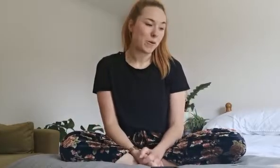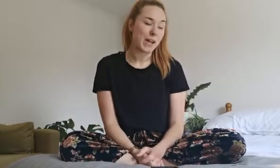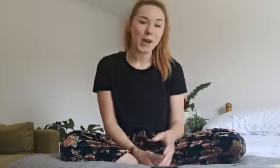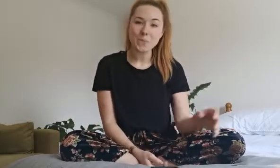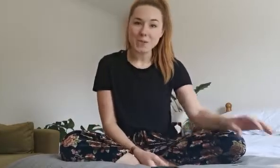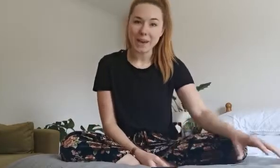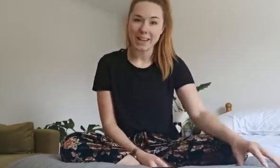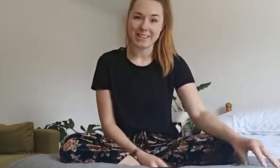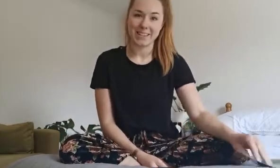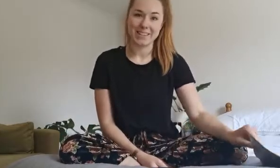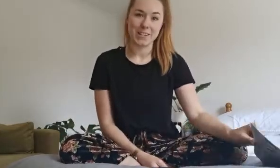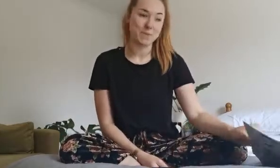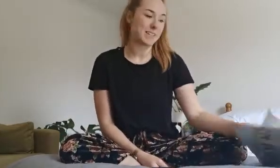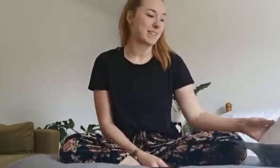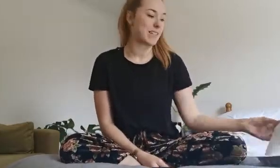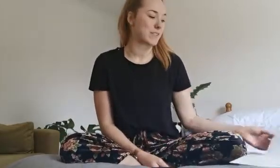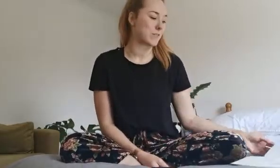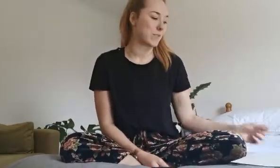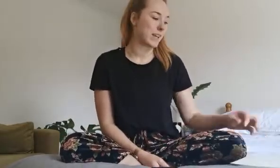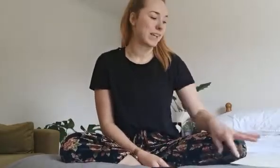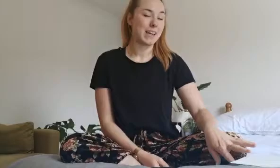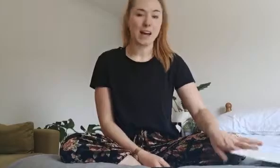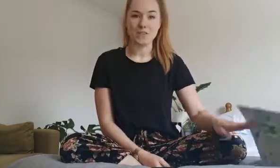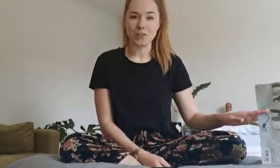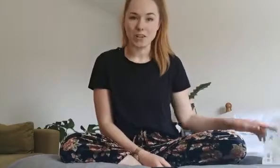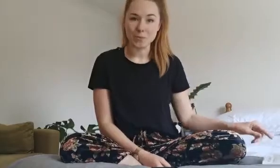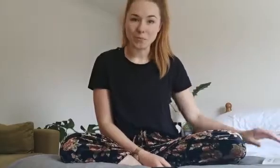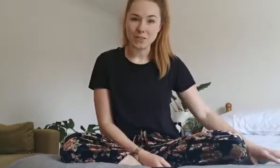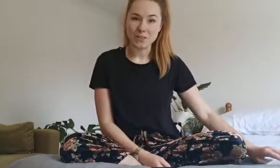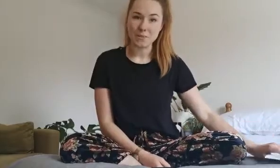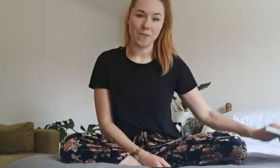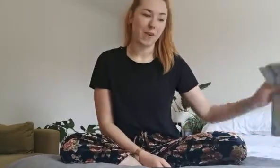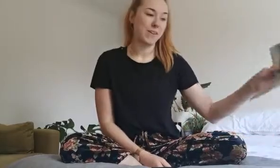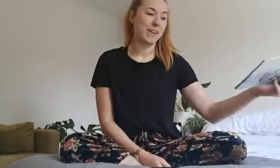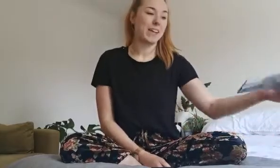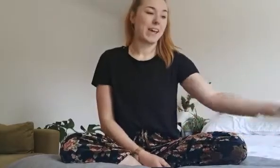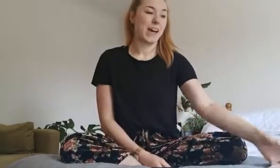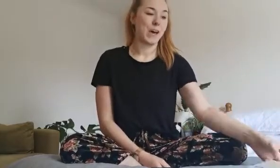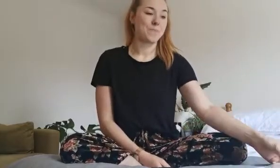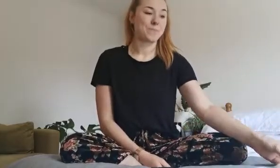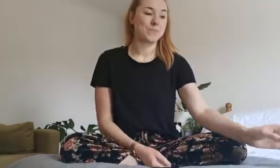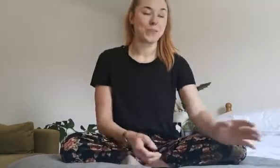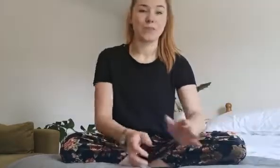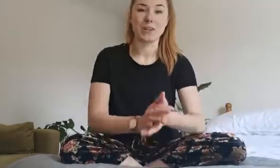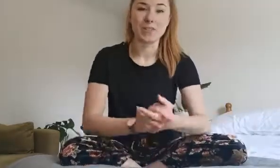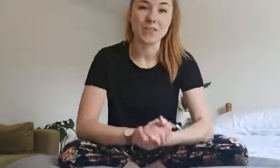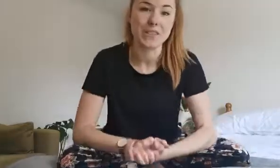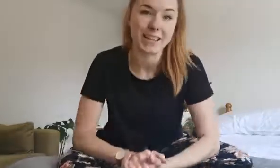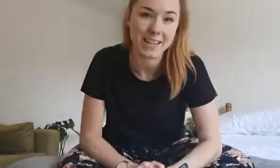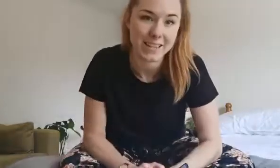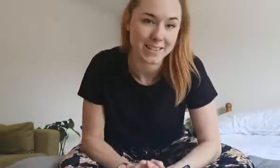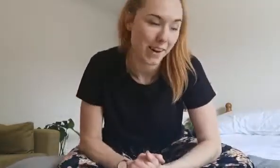I hope you had a nice time listening to that story. I've got another one for you tomorrow, or in a few days'